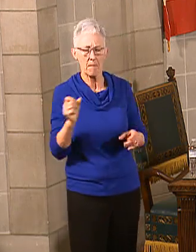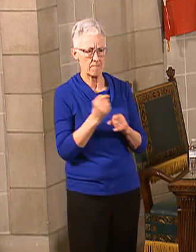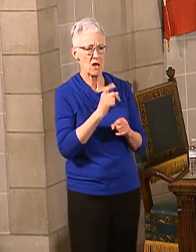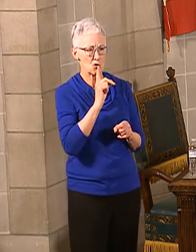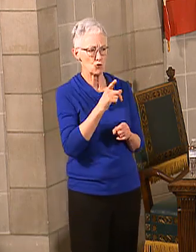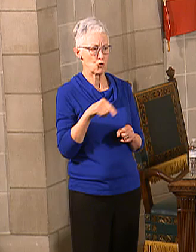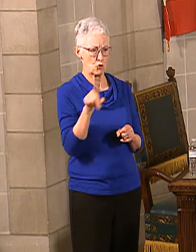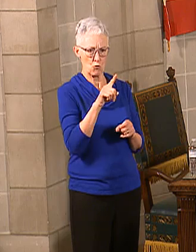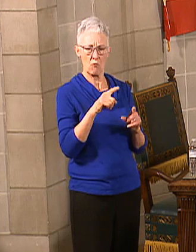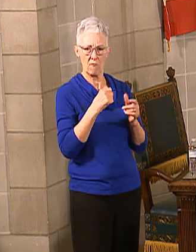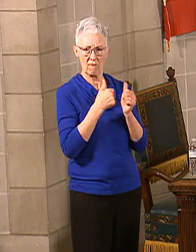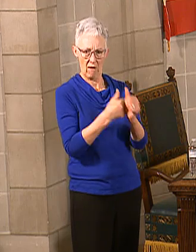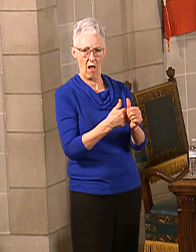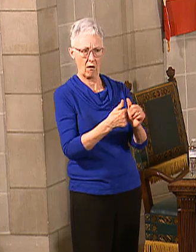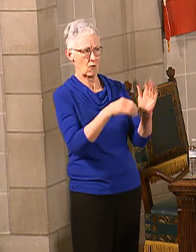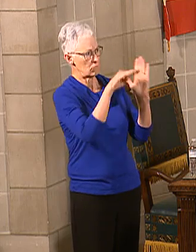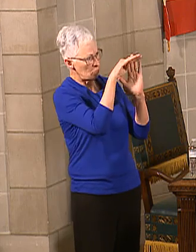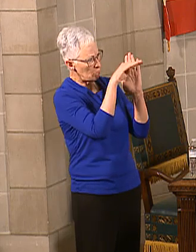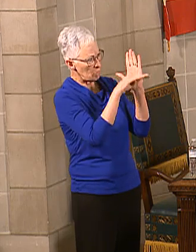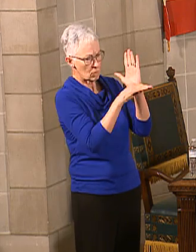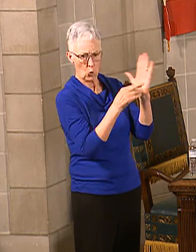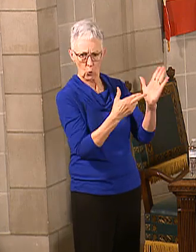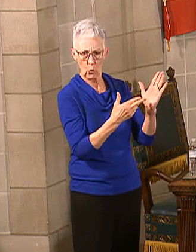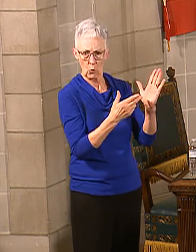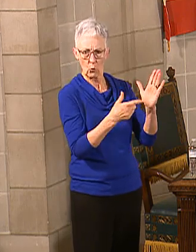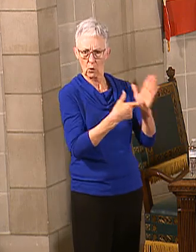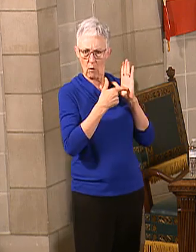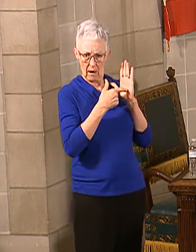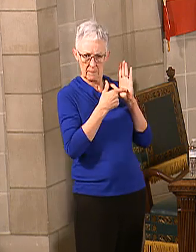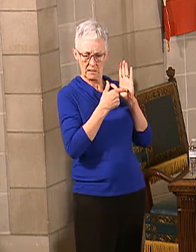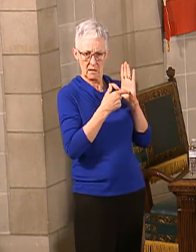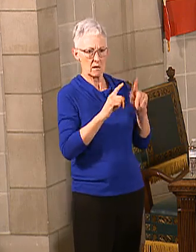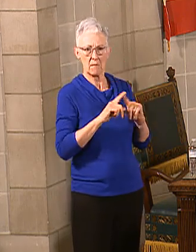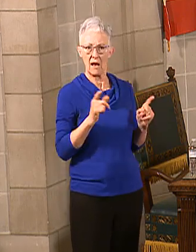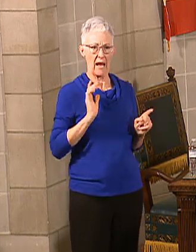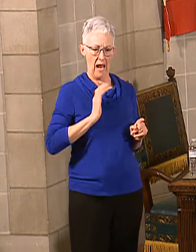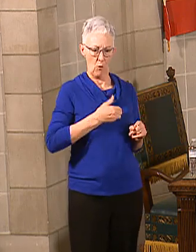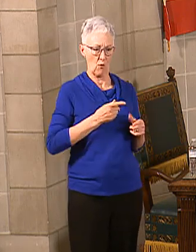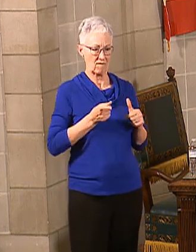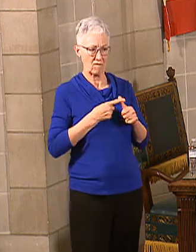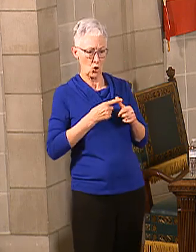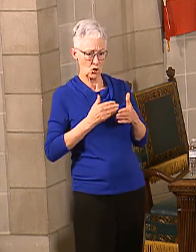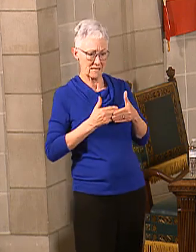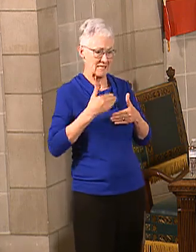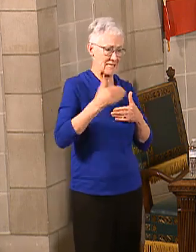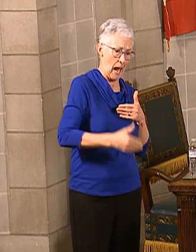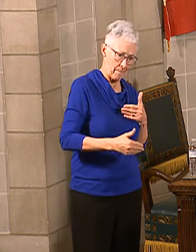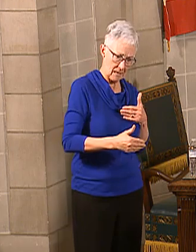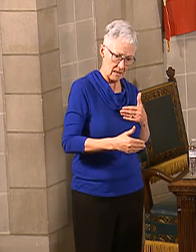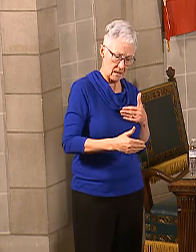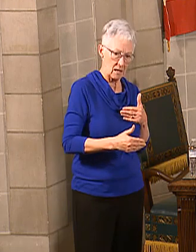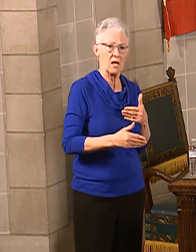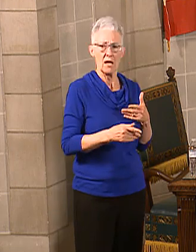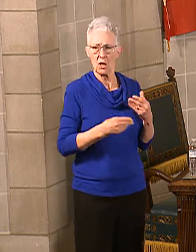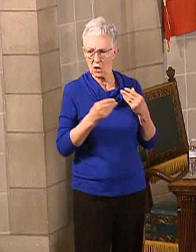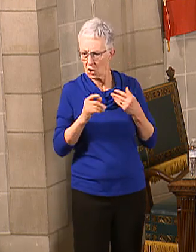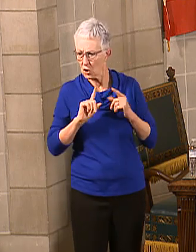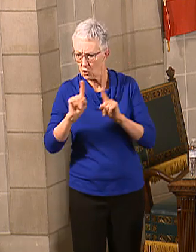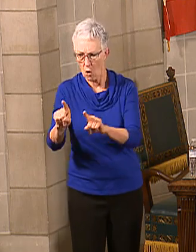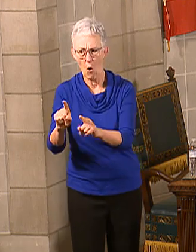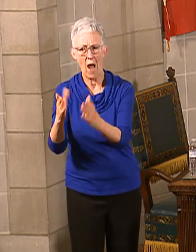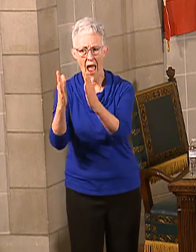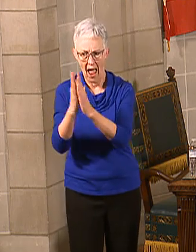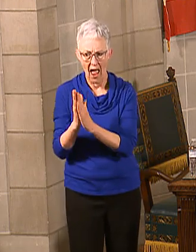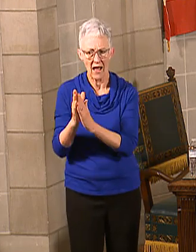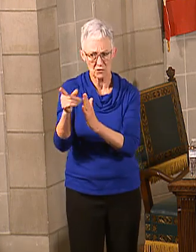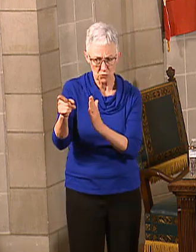can take further steps, but the first step is not to bring the hammer down right away. The first step is to actually go ask people to help be cooperative,